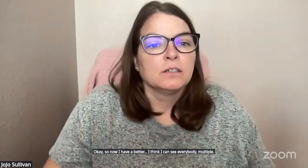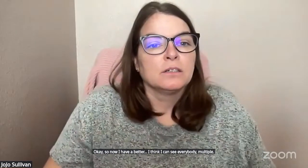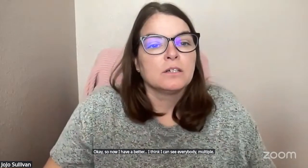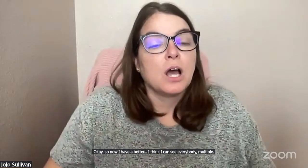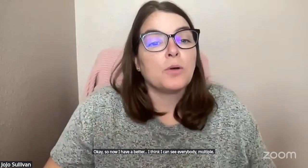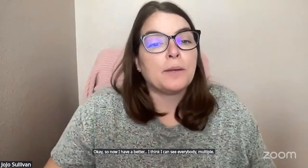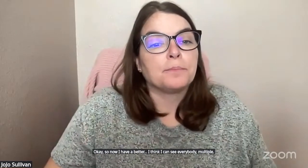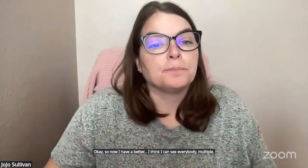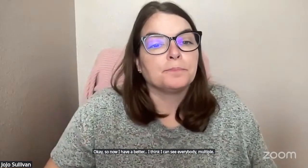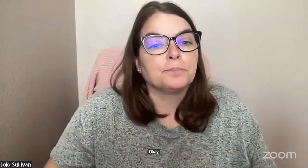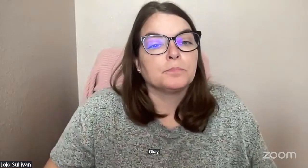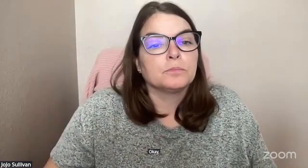Okay.